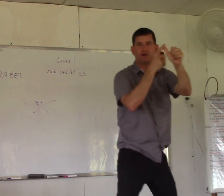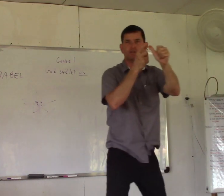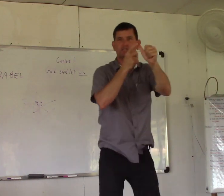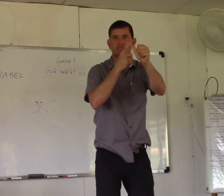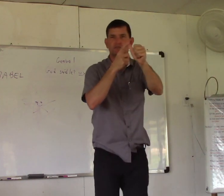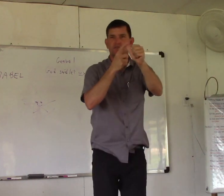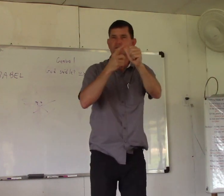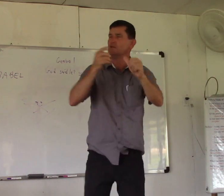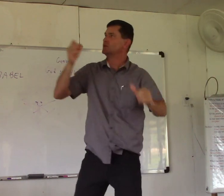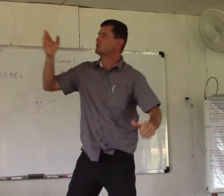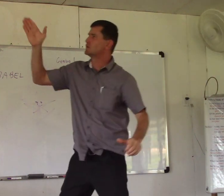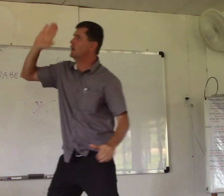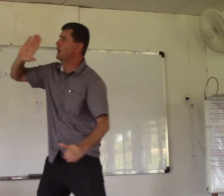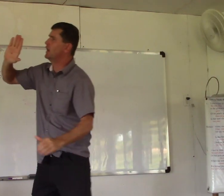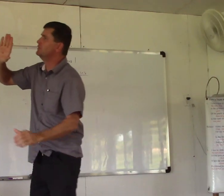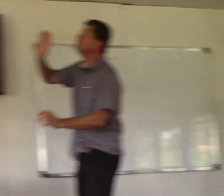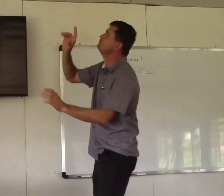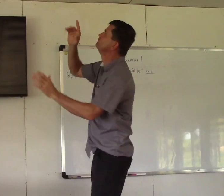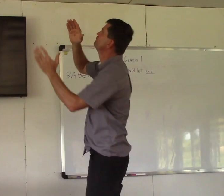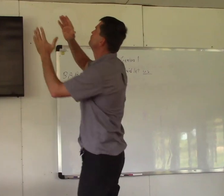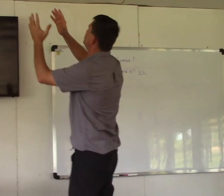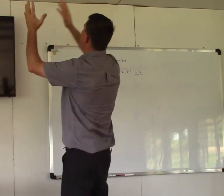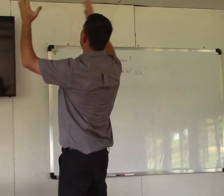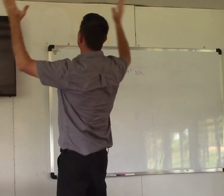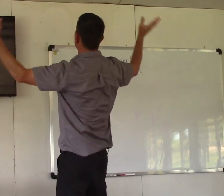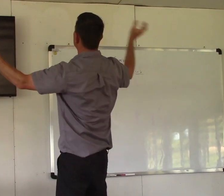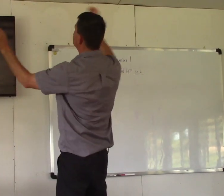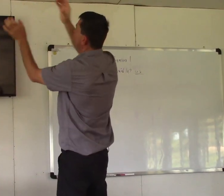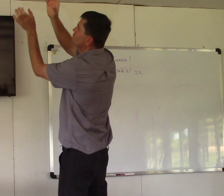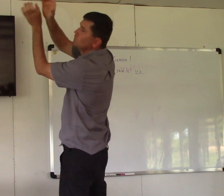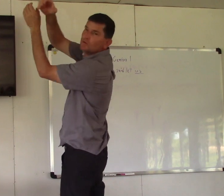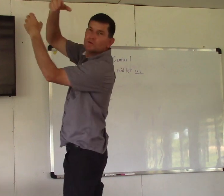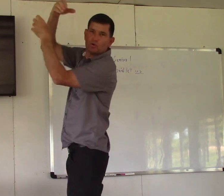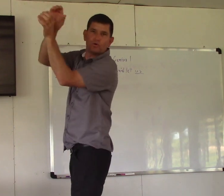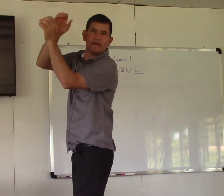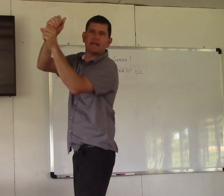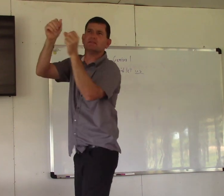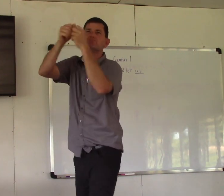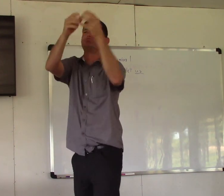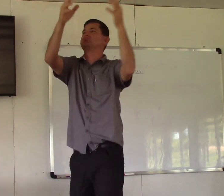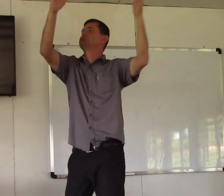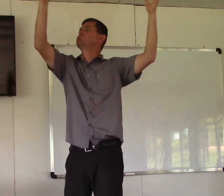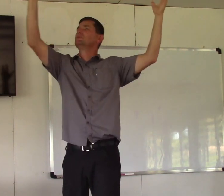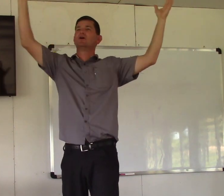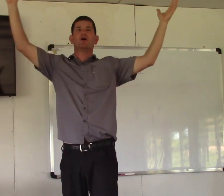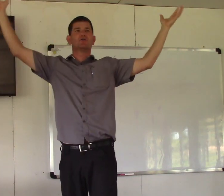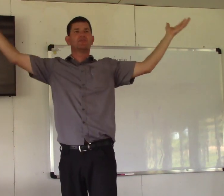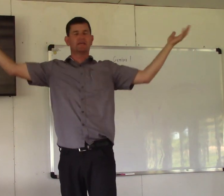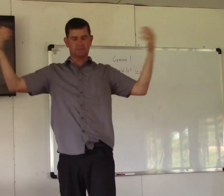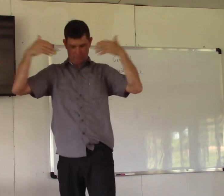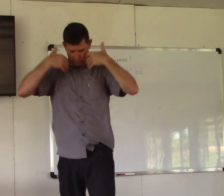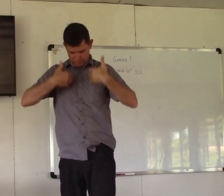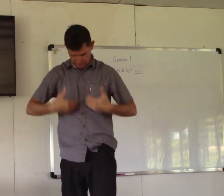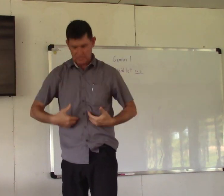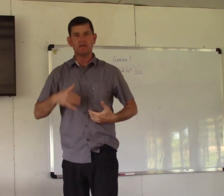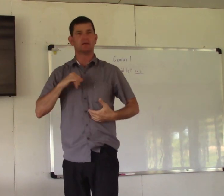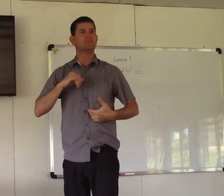First, God, you created all things,